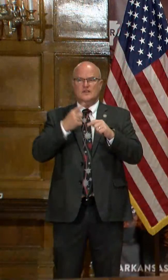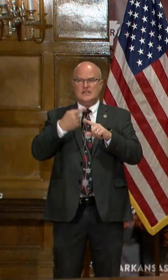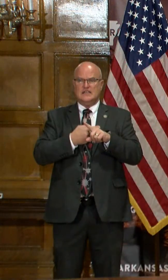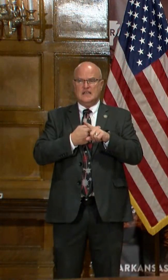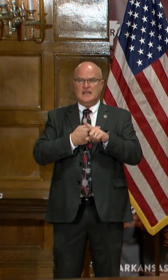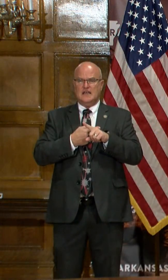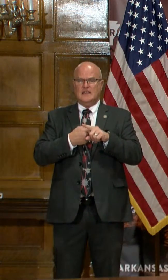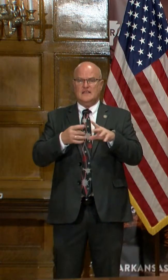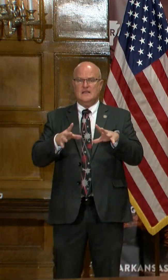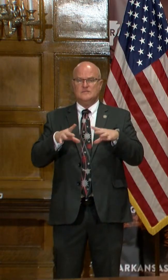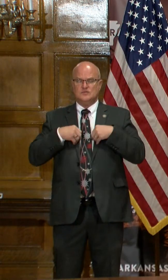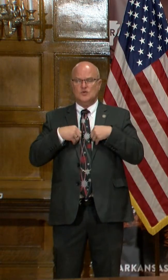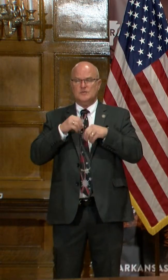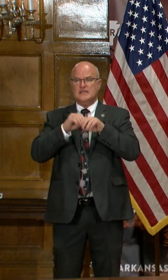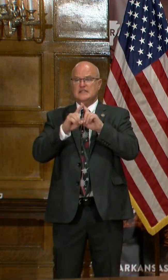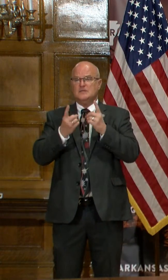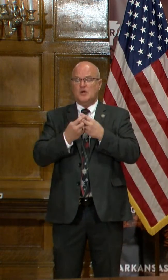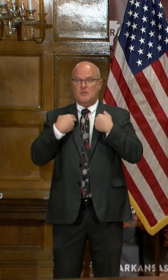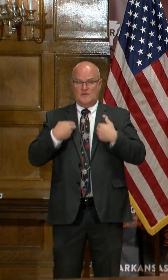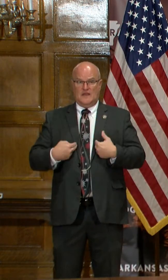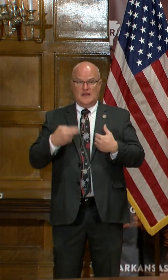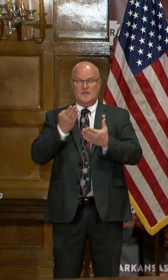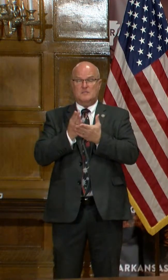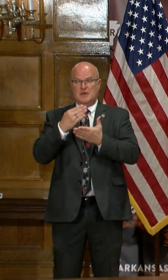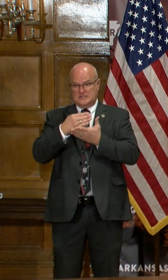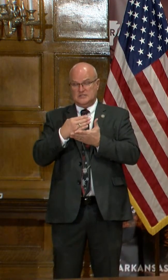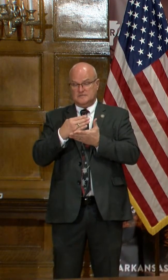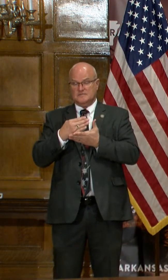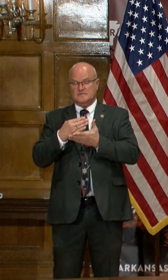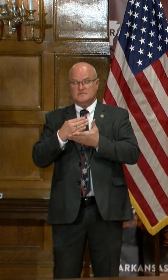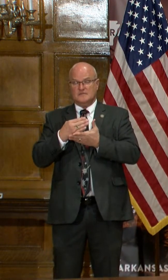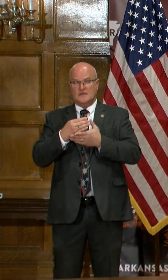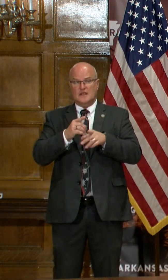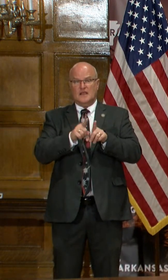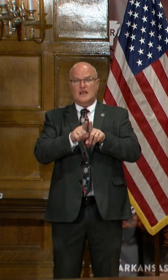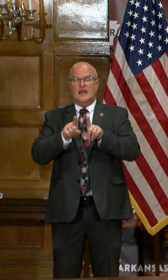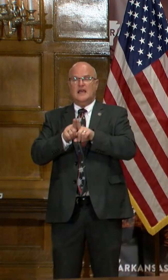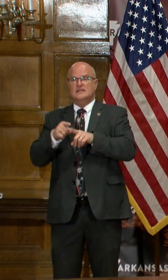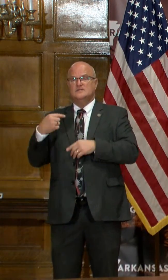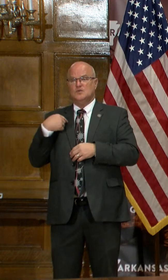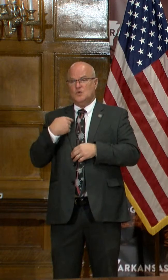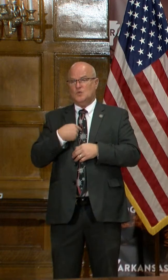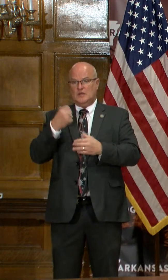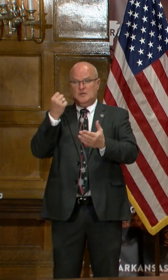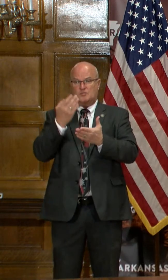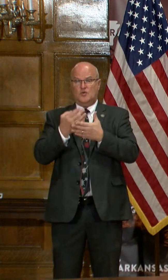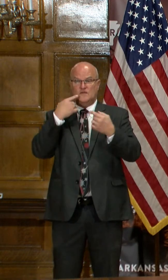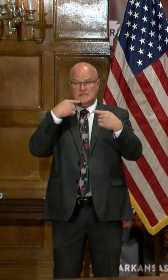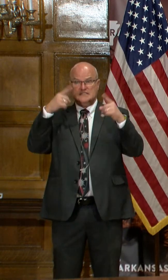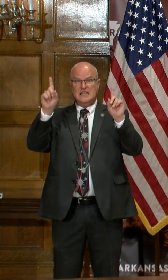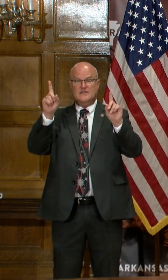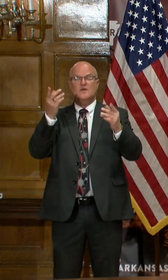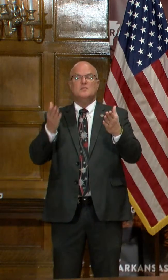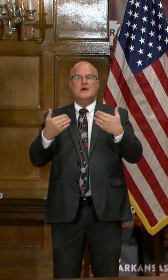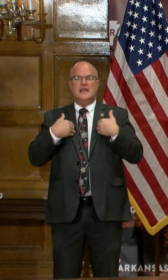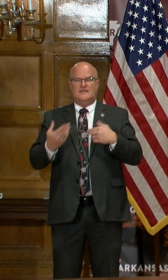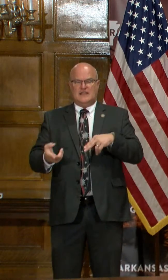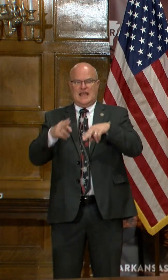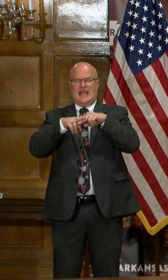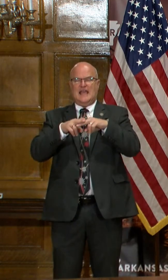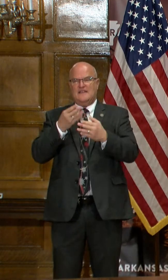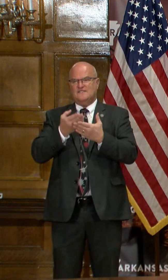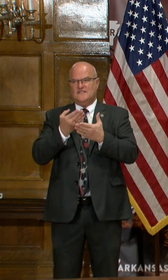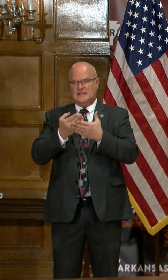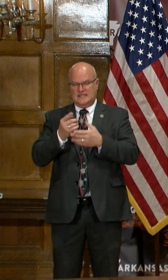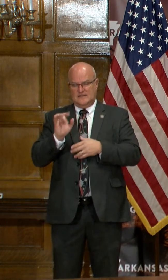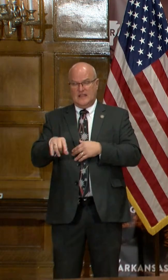be absorbed within the Department of Health budget. As we prove it successful, we might have to add additional